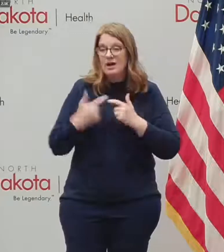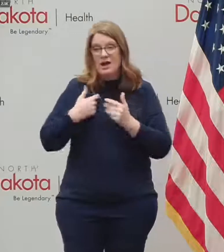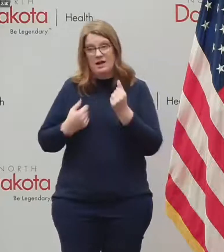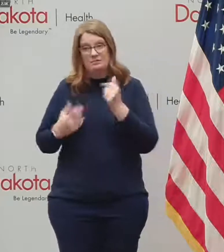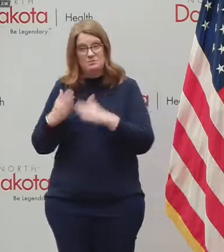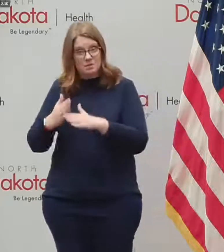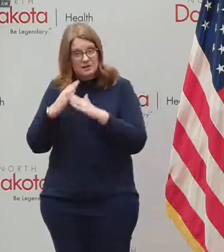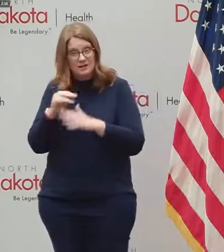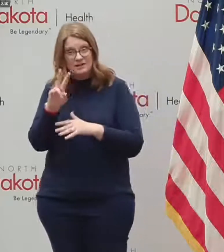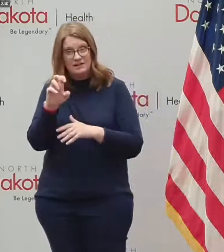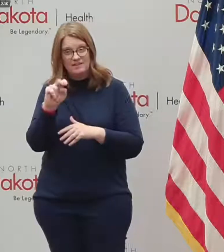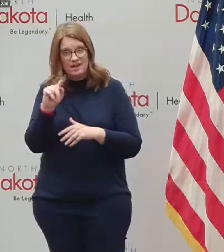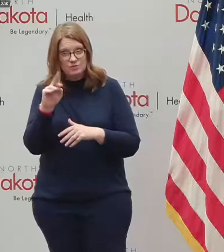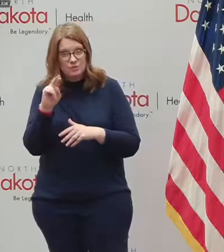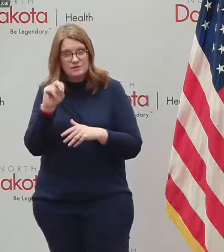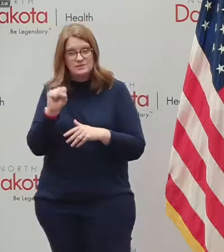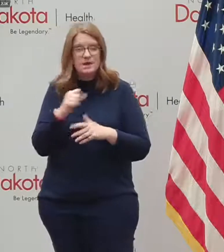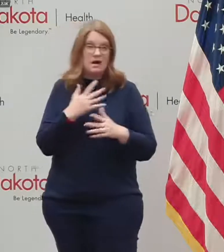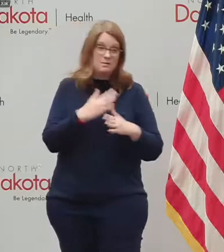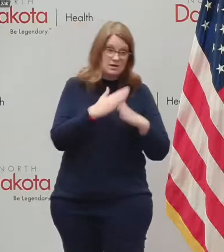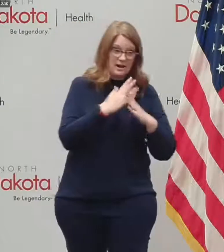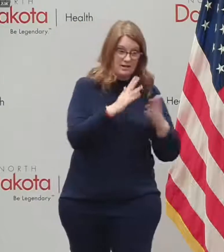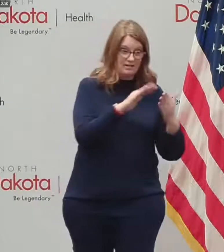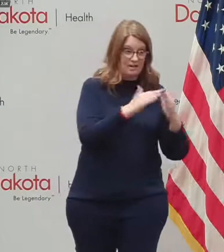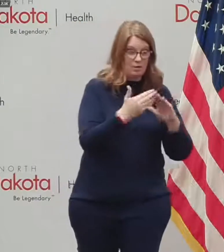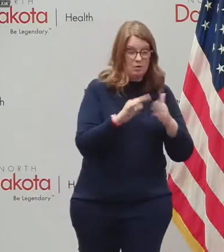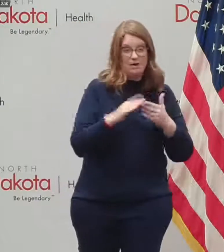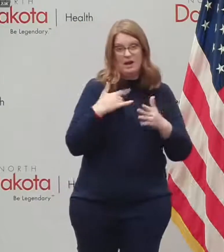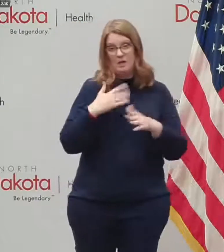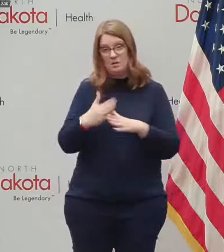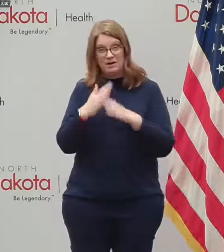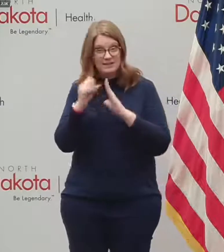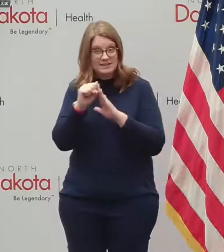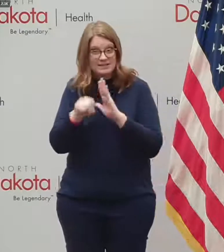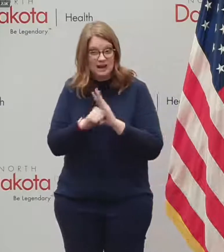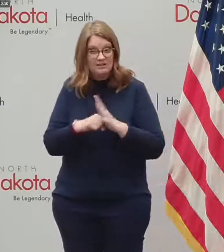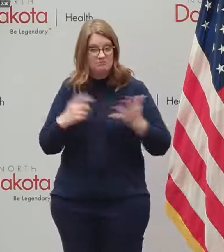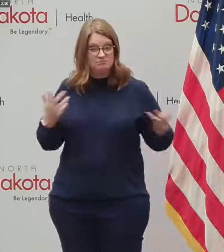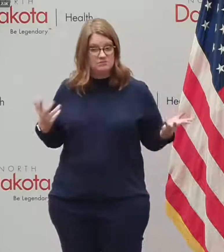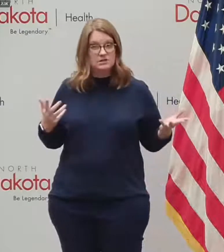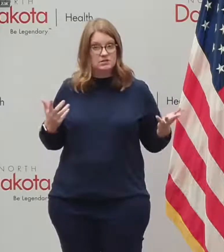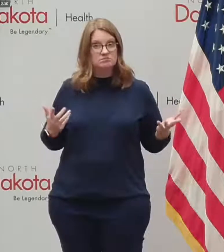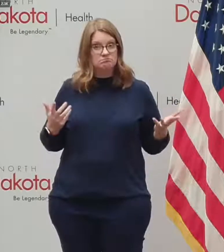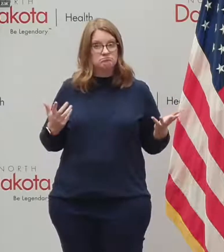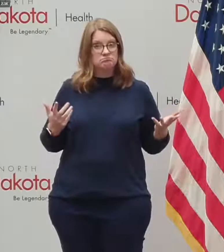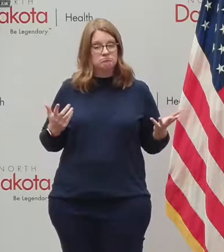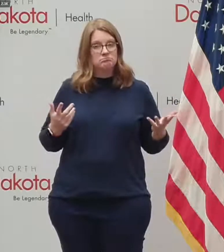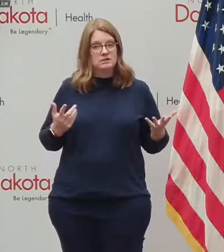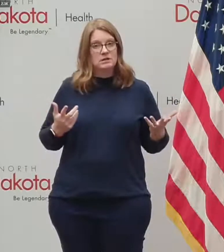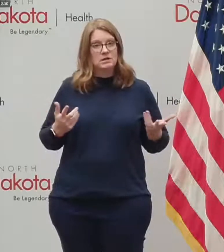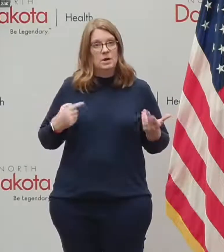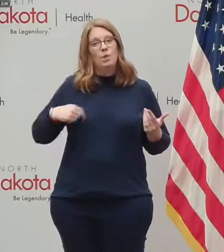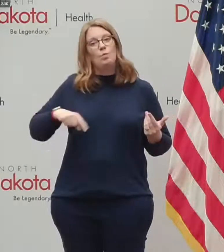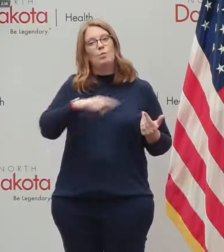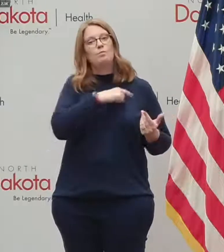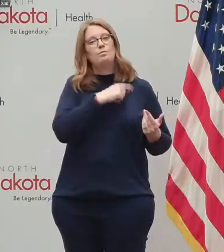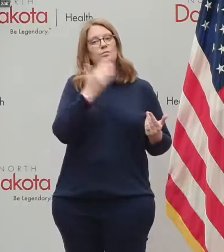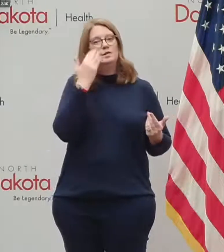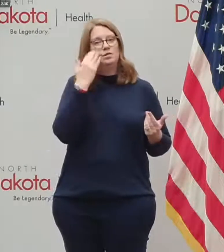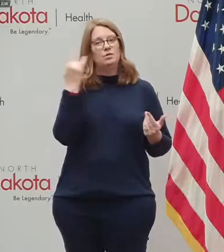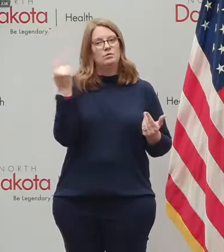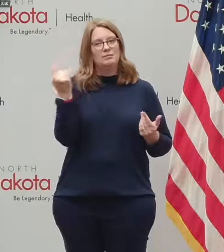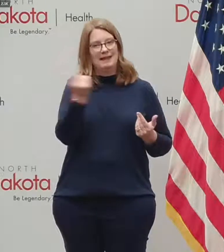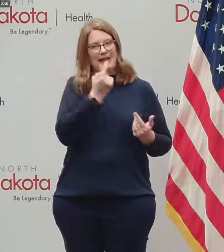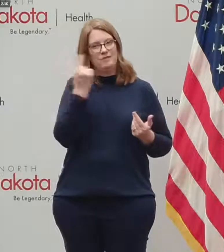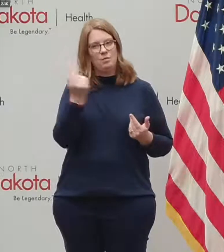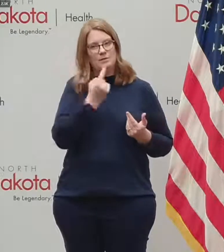our community. I'm helping protect our state. Let's do this in a way where we know that because we know that everybody's individual effort's going to